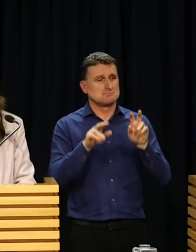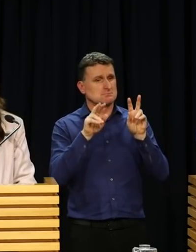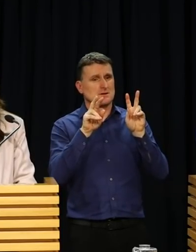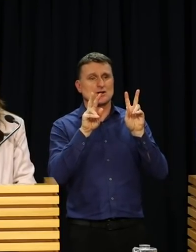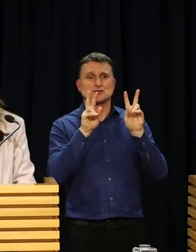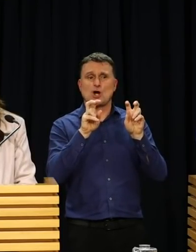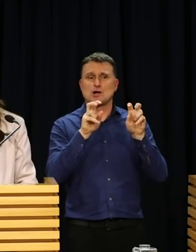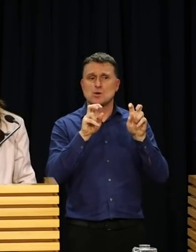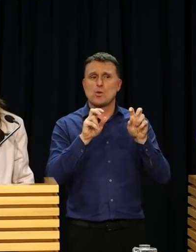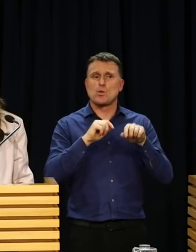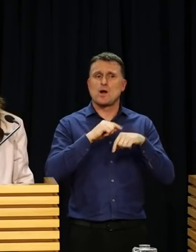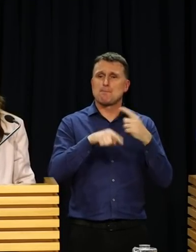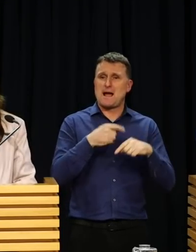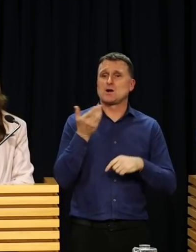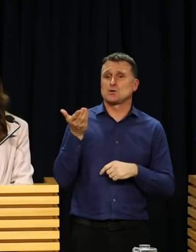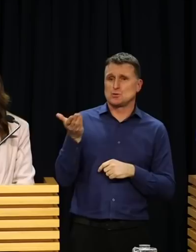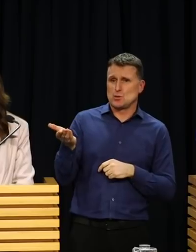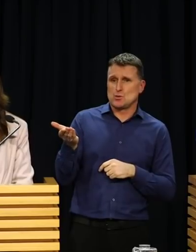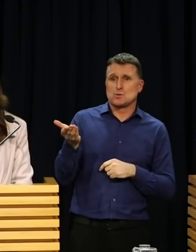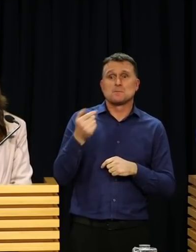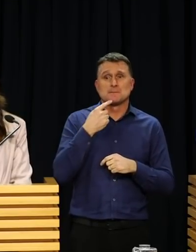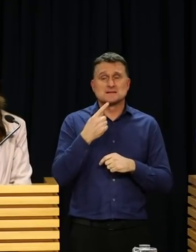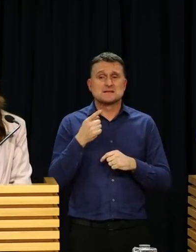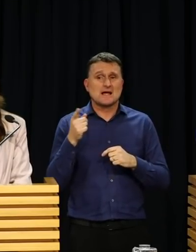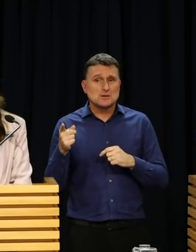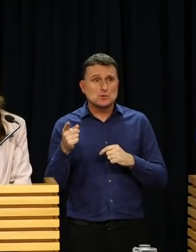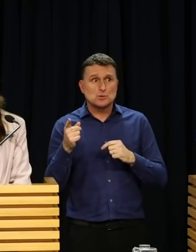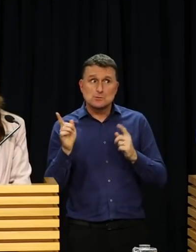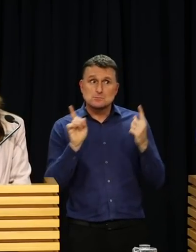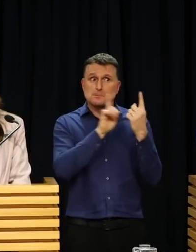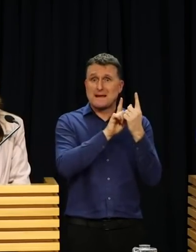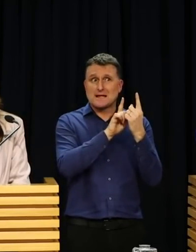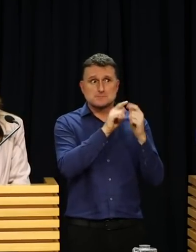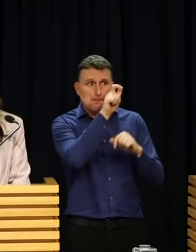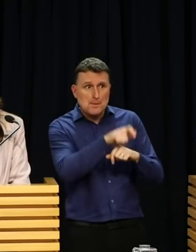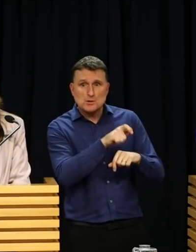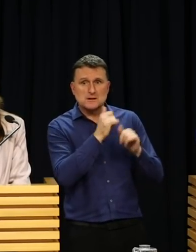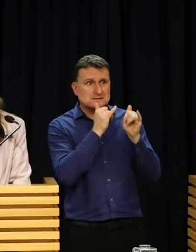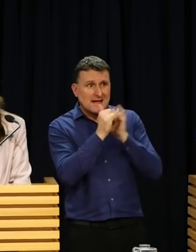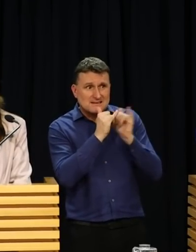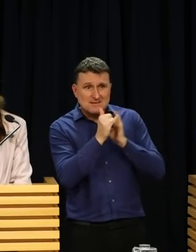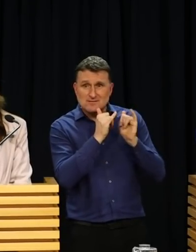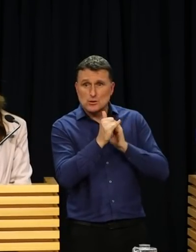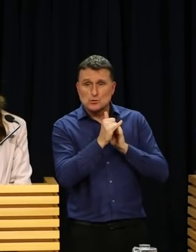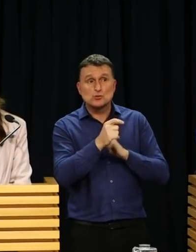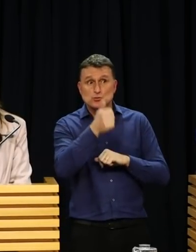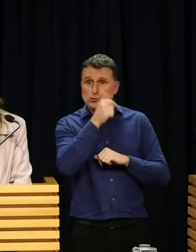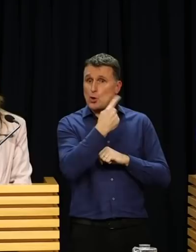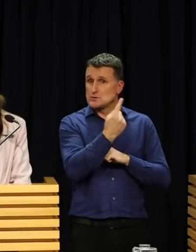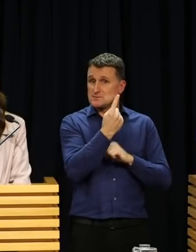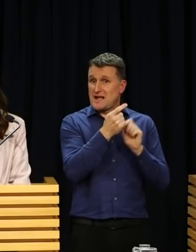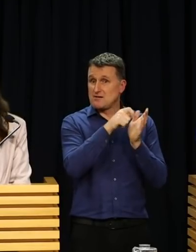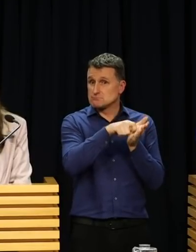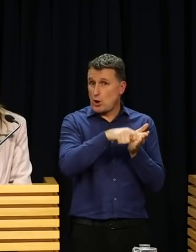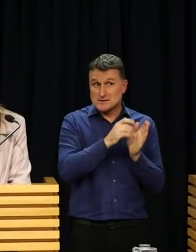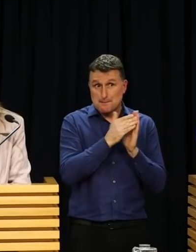you. Yeah. That says that you sat for exclusive interviews with that author. When you sat for those interviews, were you aware that they were writing a book specifically around